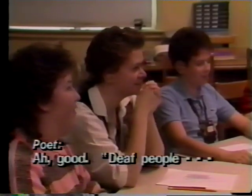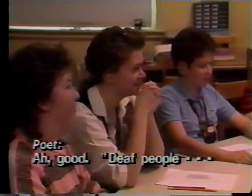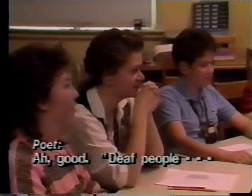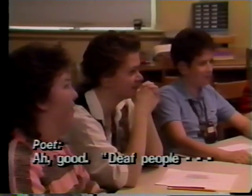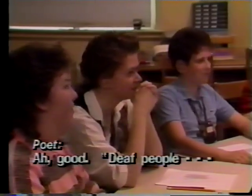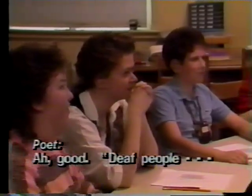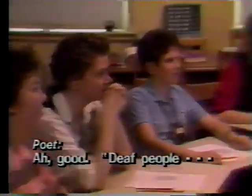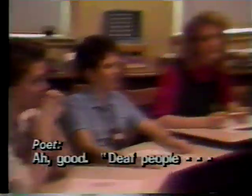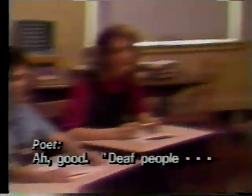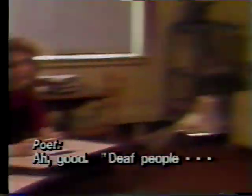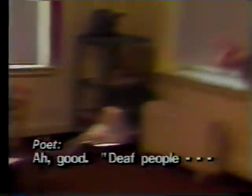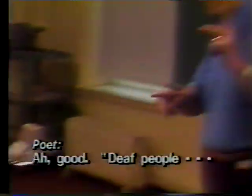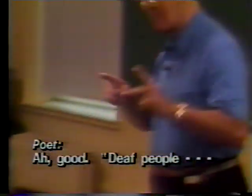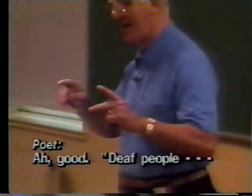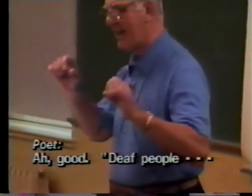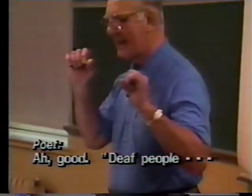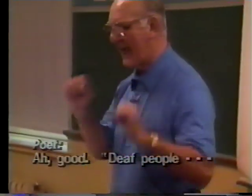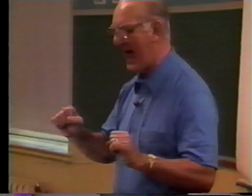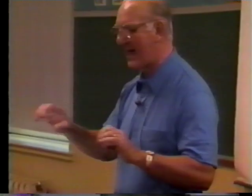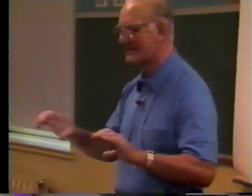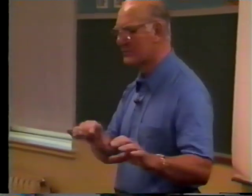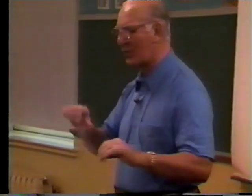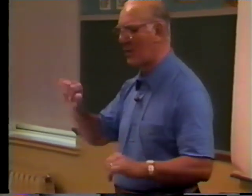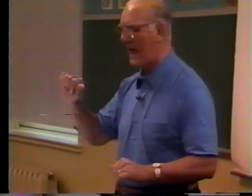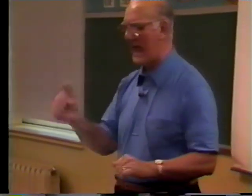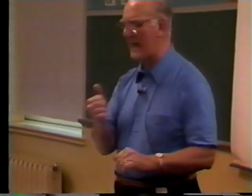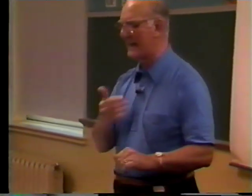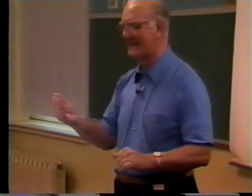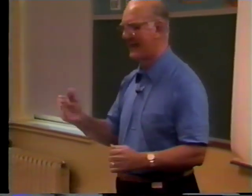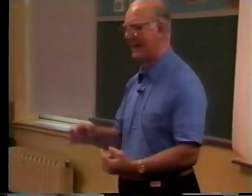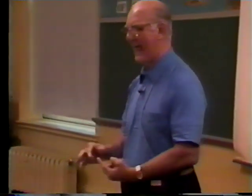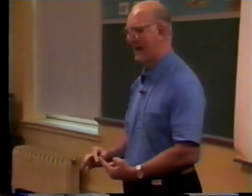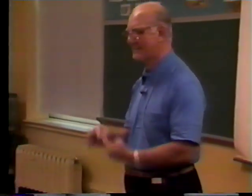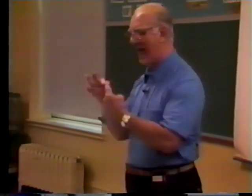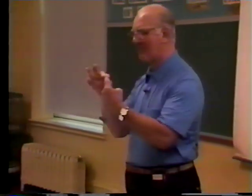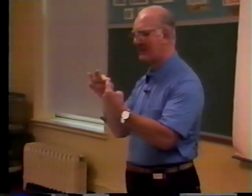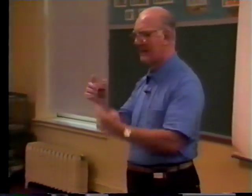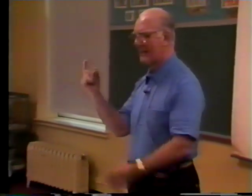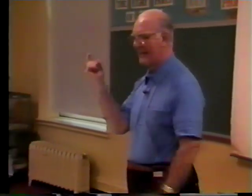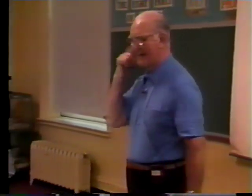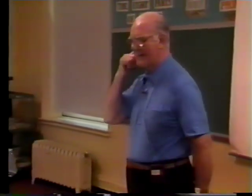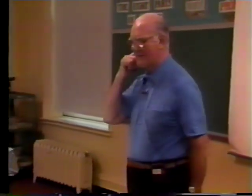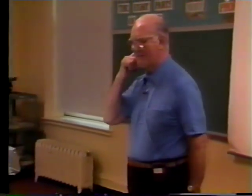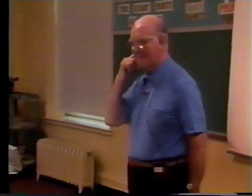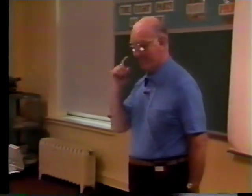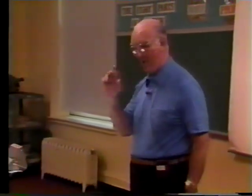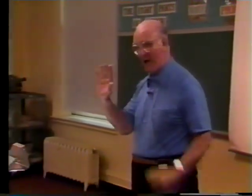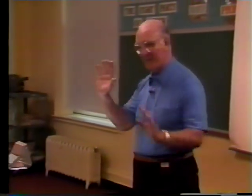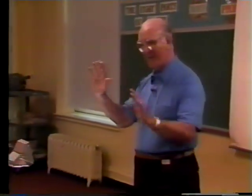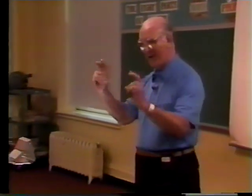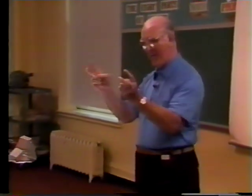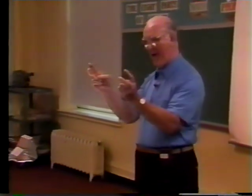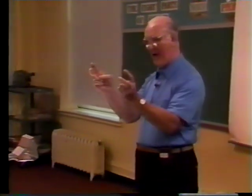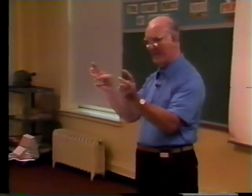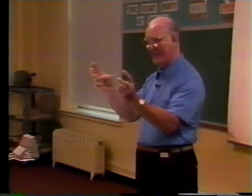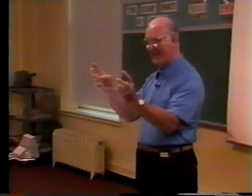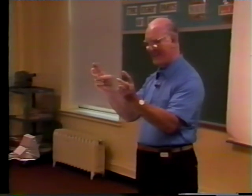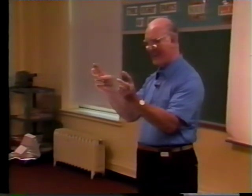Good. Deaf people can do anything except hear. Wonderful quote.